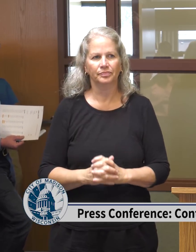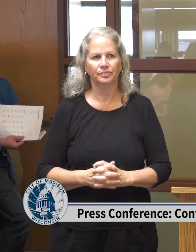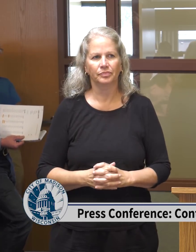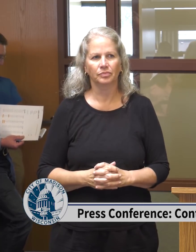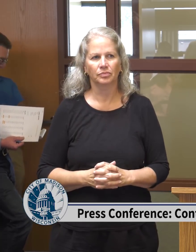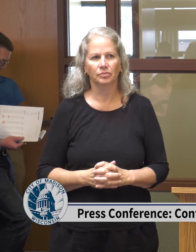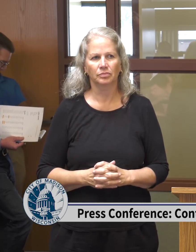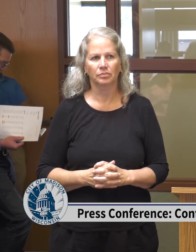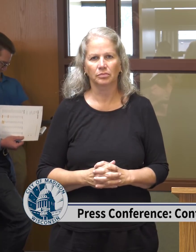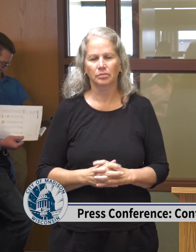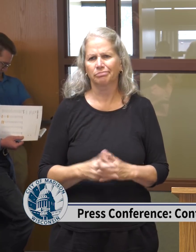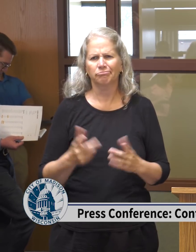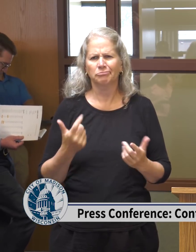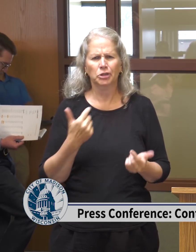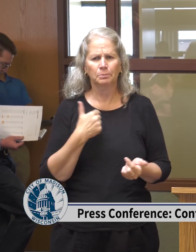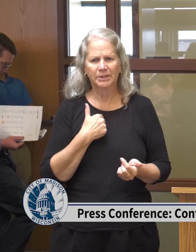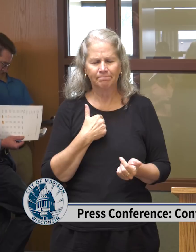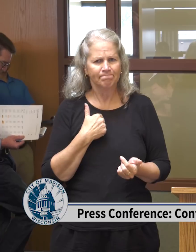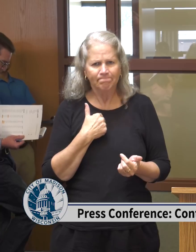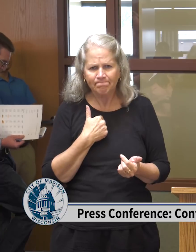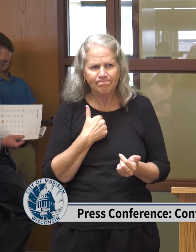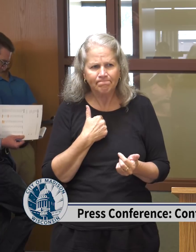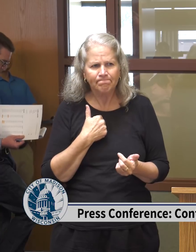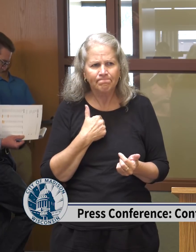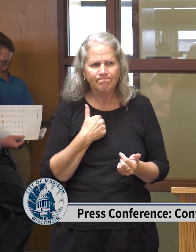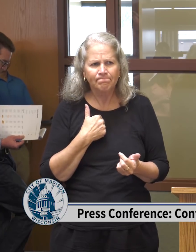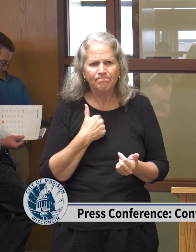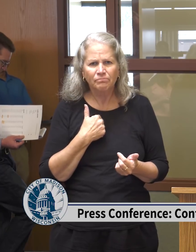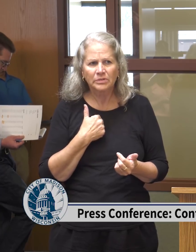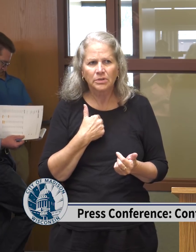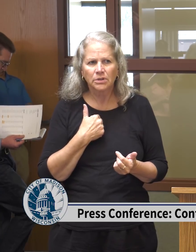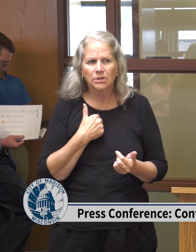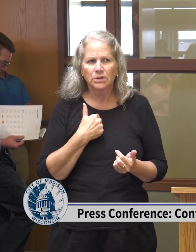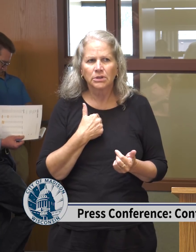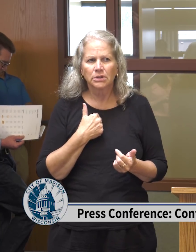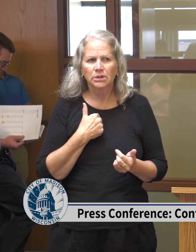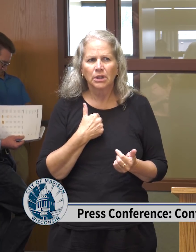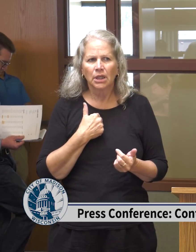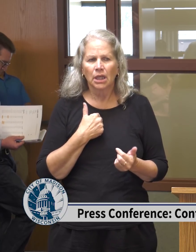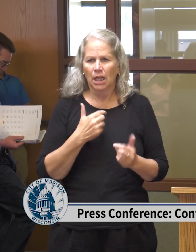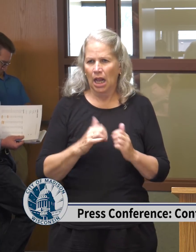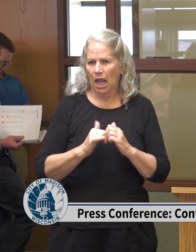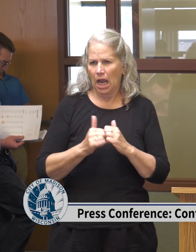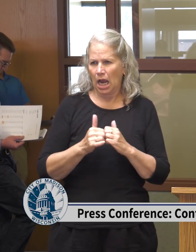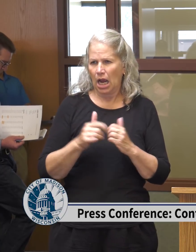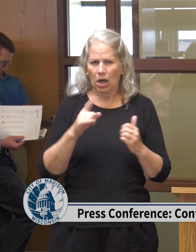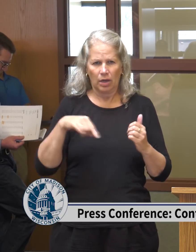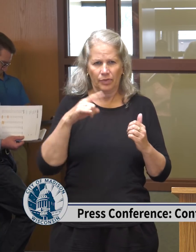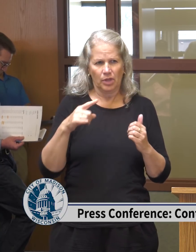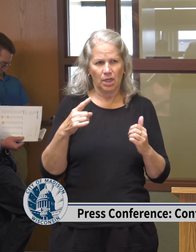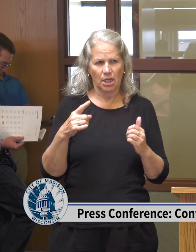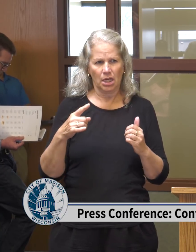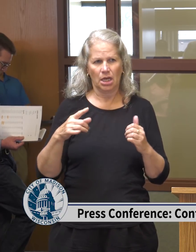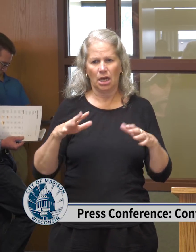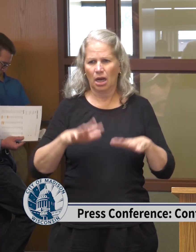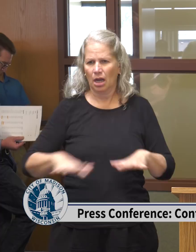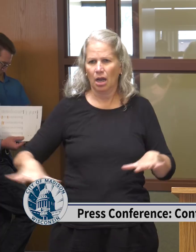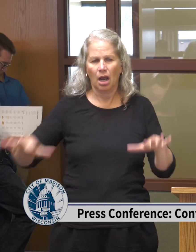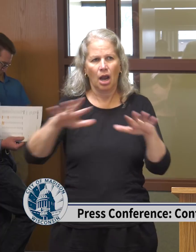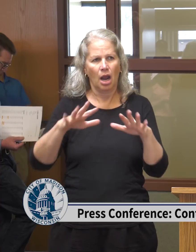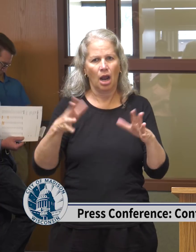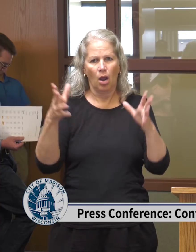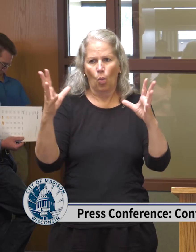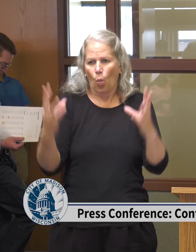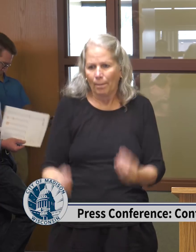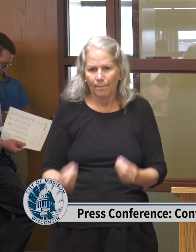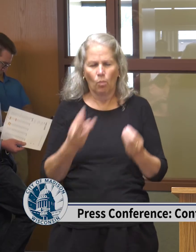absorb a heavy rain? And it's estimated that we need 5 or 6 successive